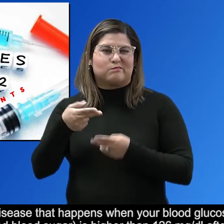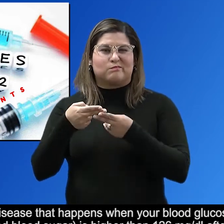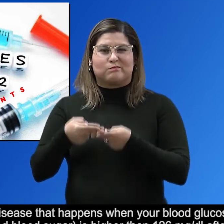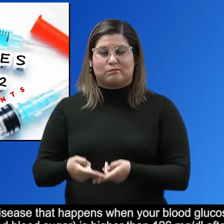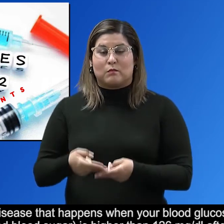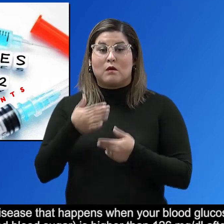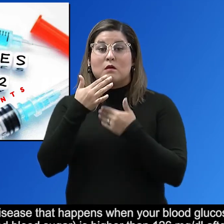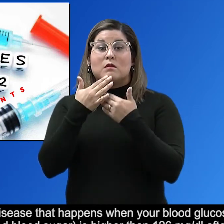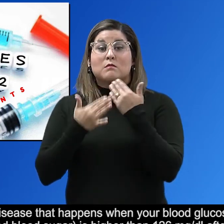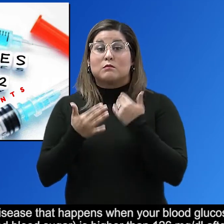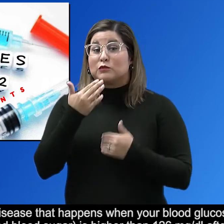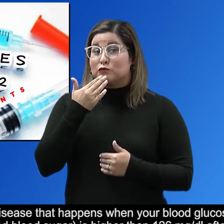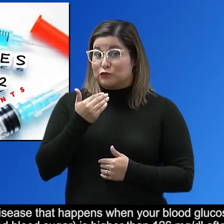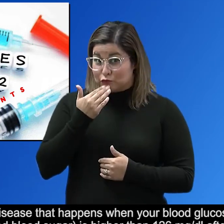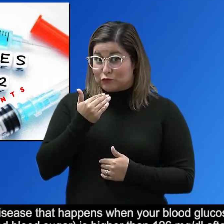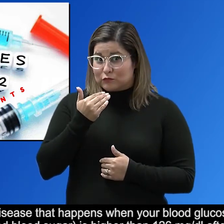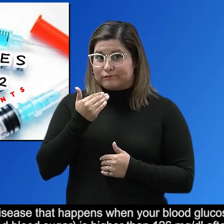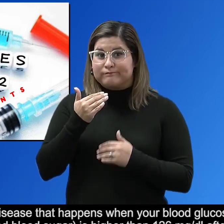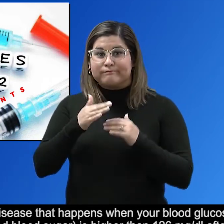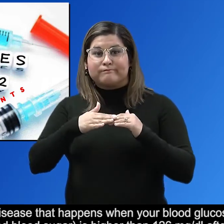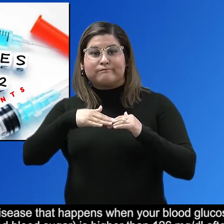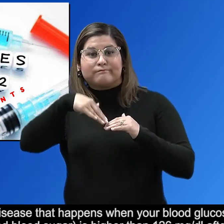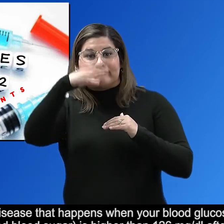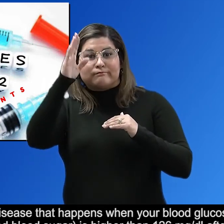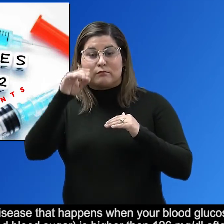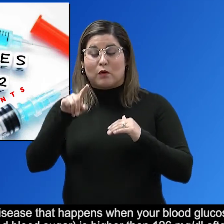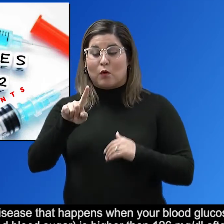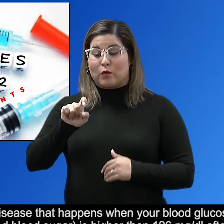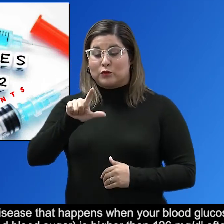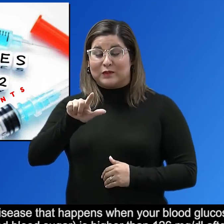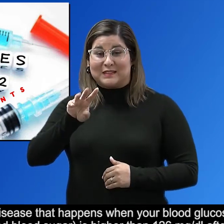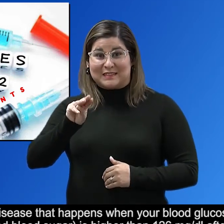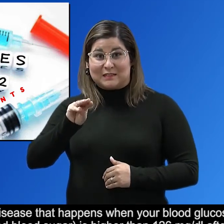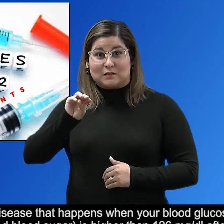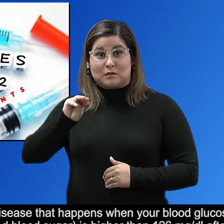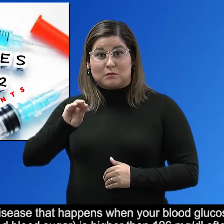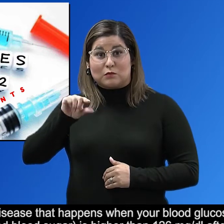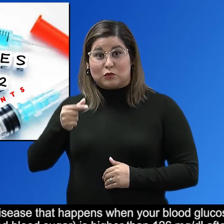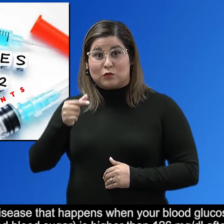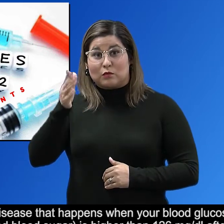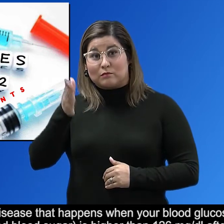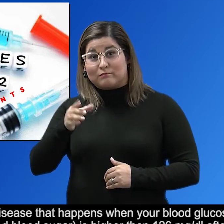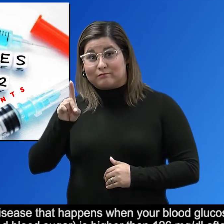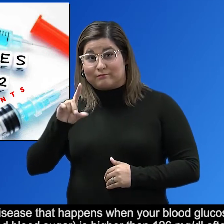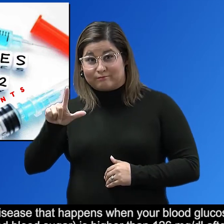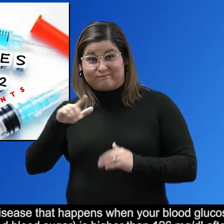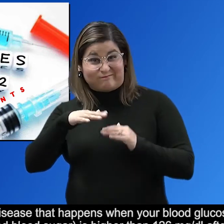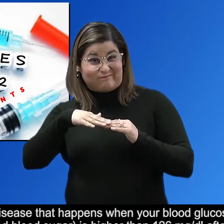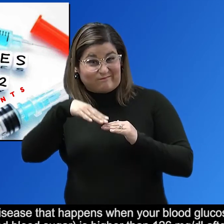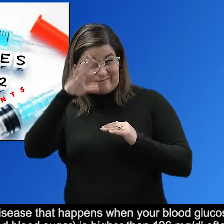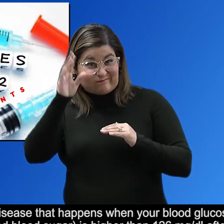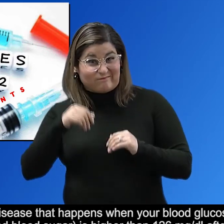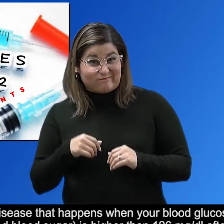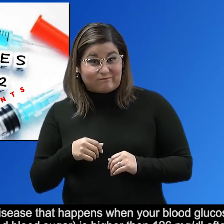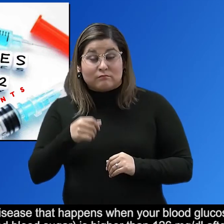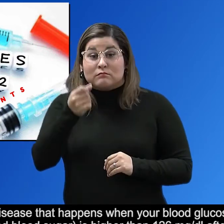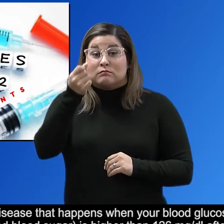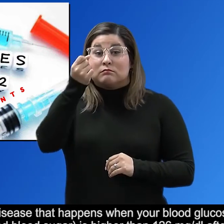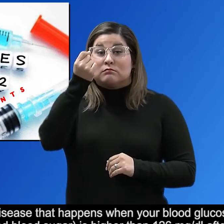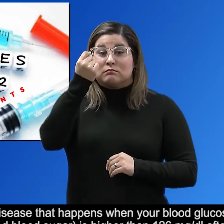sometimes called blood sugar, is higher than 126 mg per deciliter